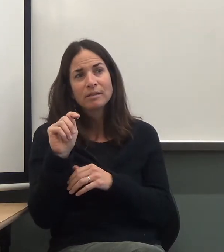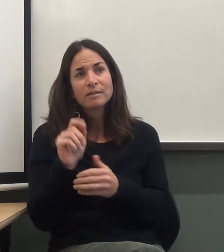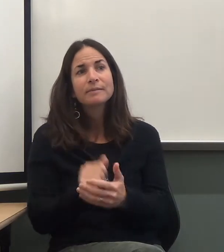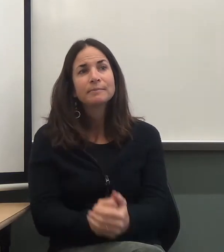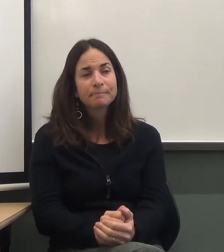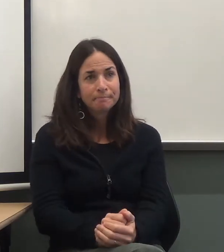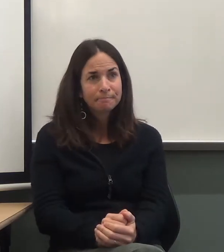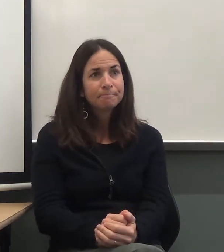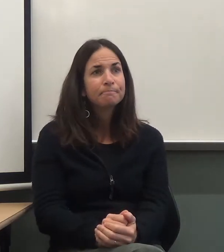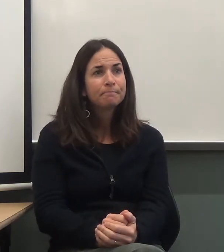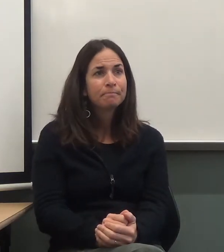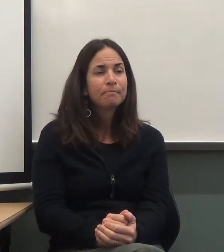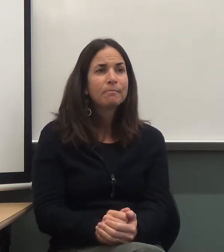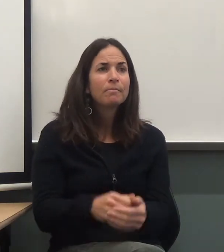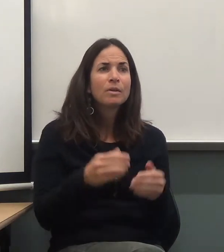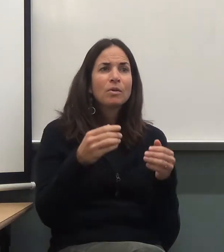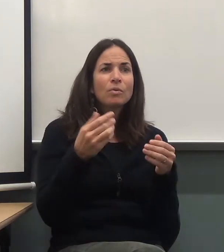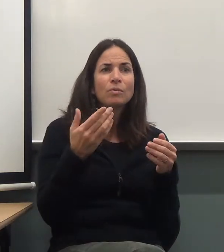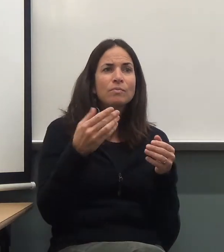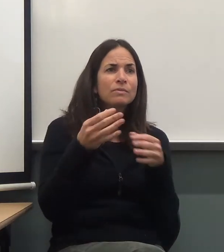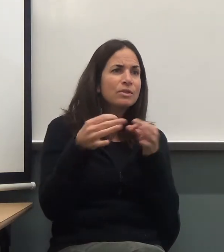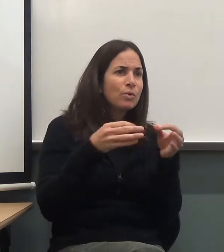So what about prepositional phrases? What do they do?